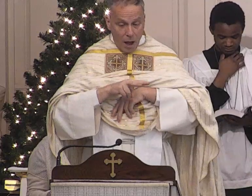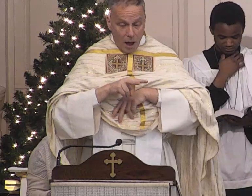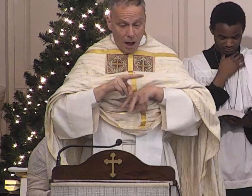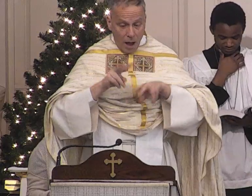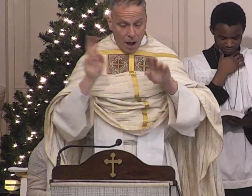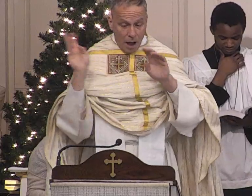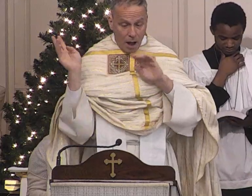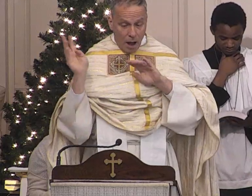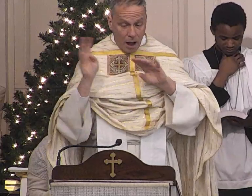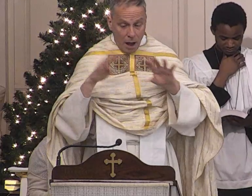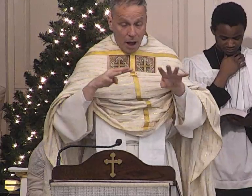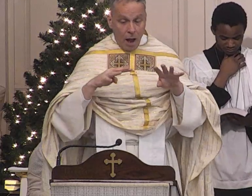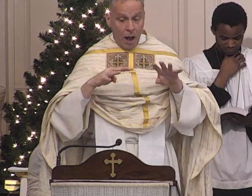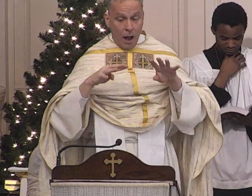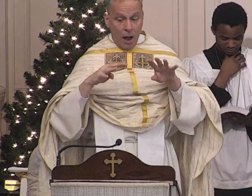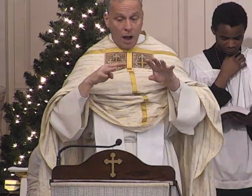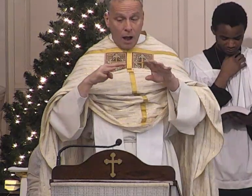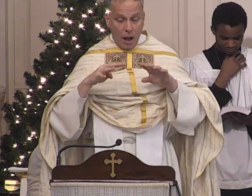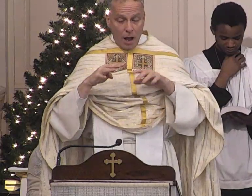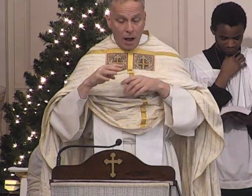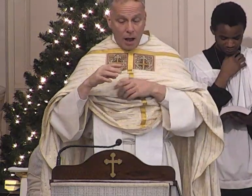When they saw this,